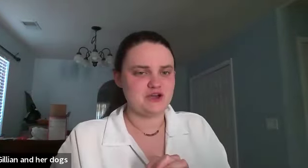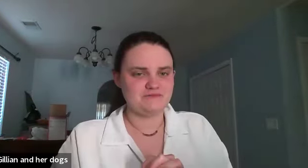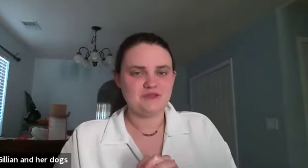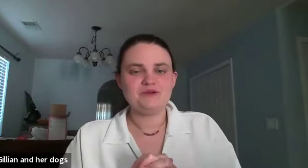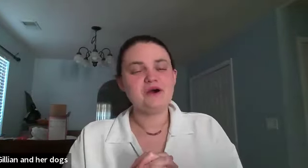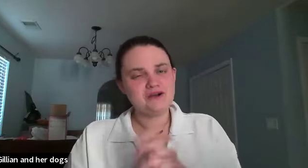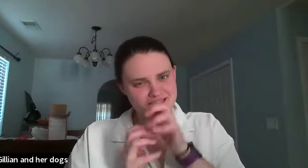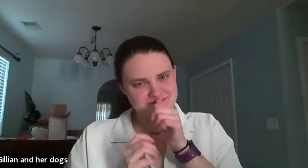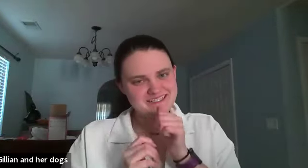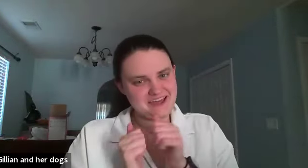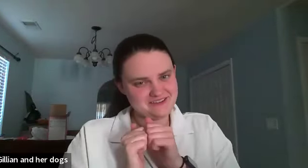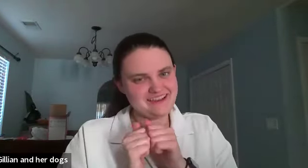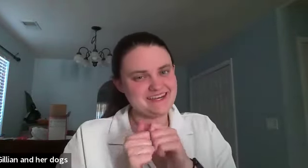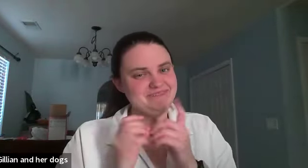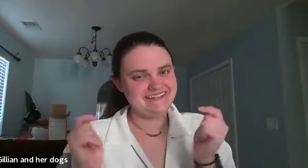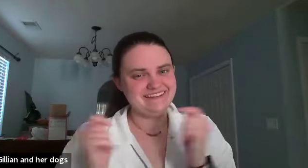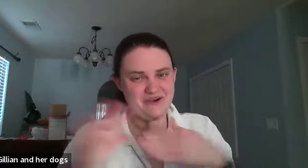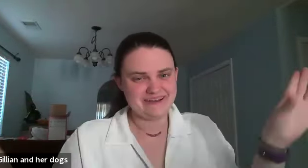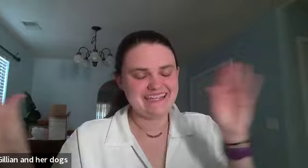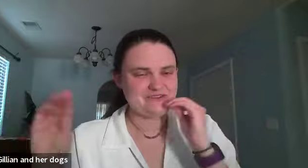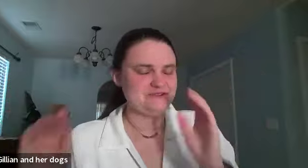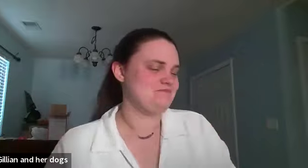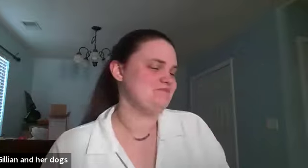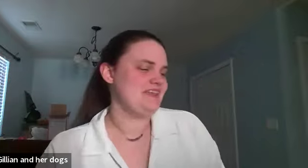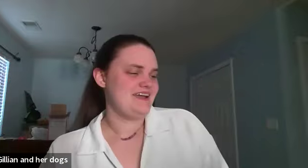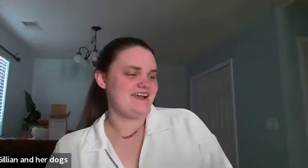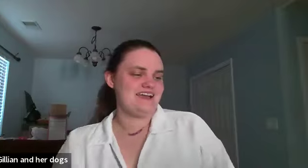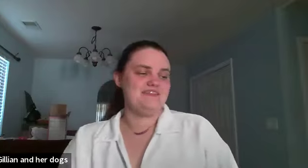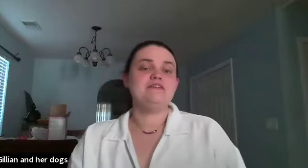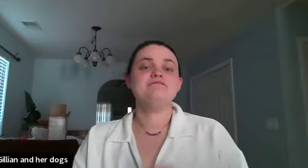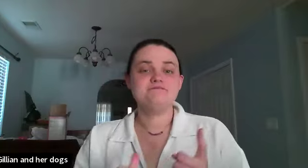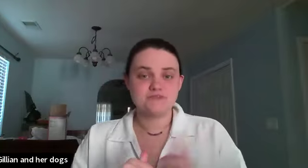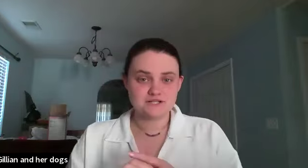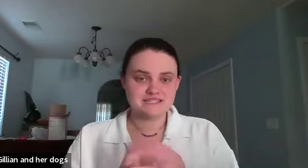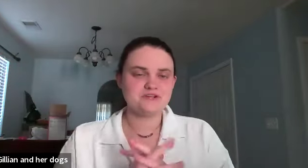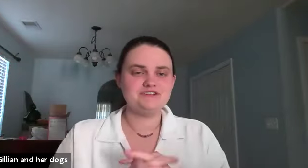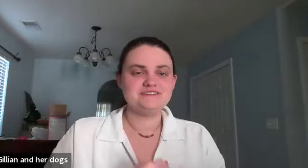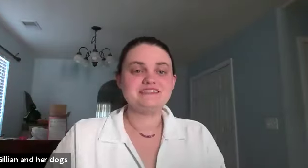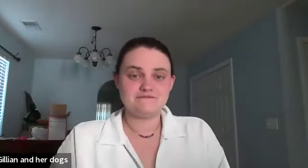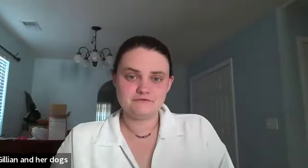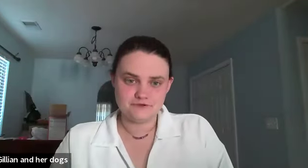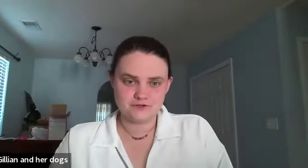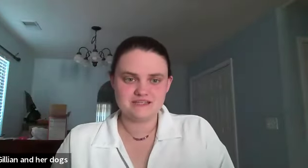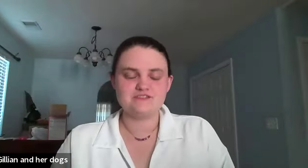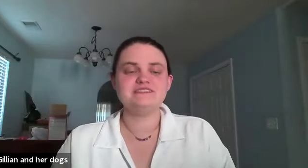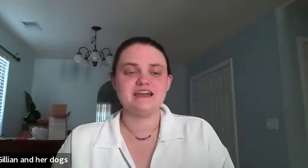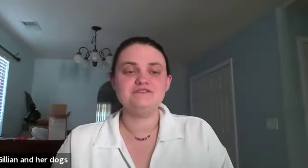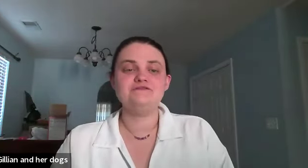So we will all suffer together and then immediately go and eat our food. All right. The first time we're going to do is the sign for food. And so the sign for